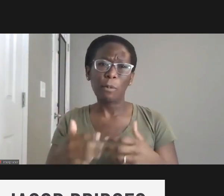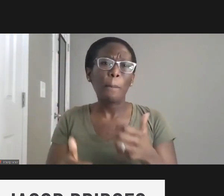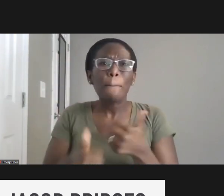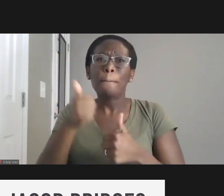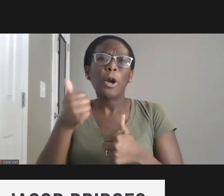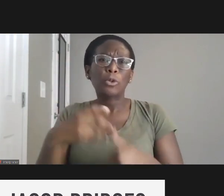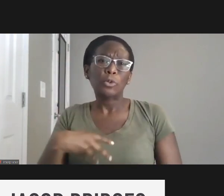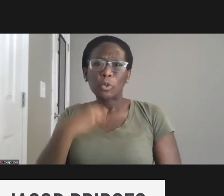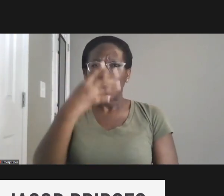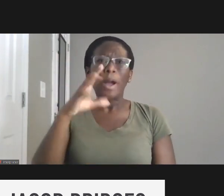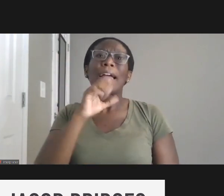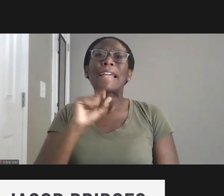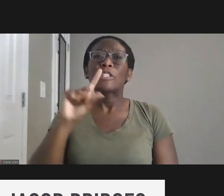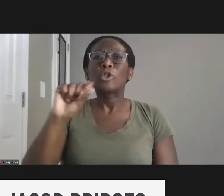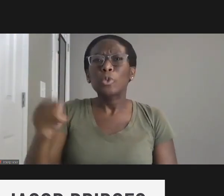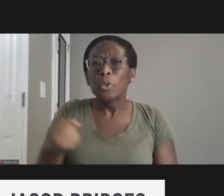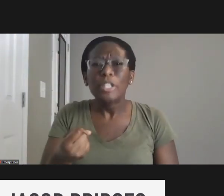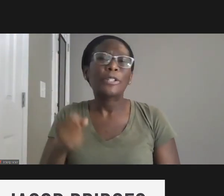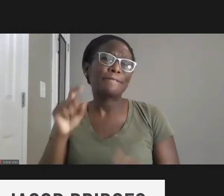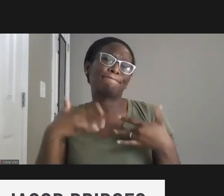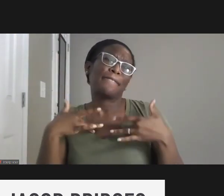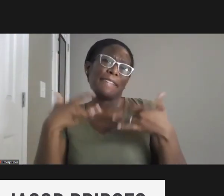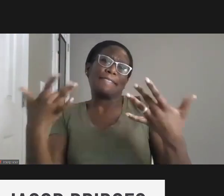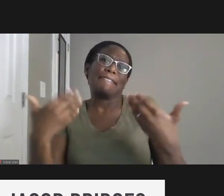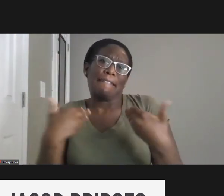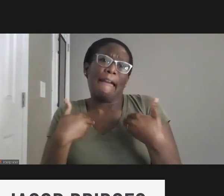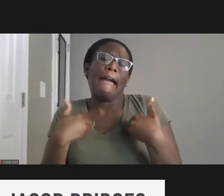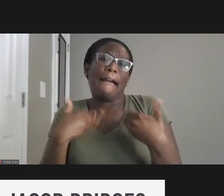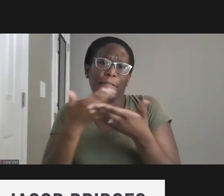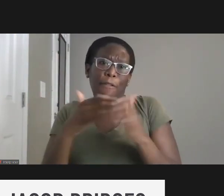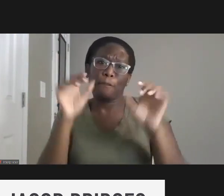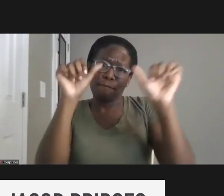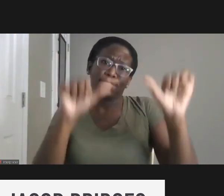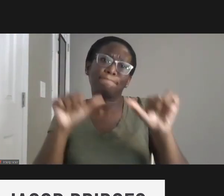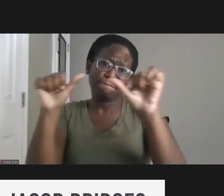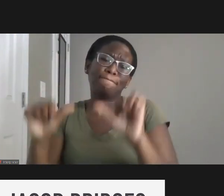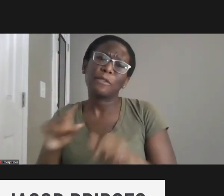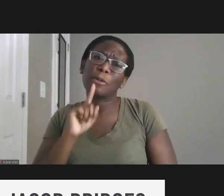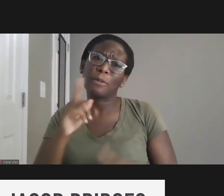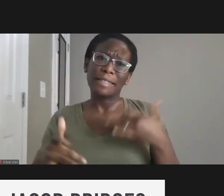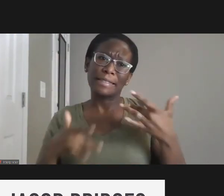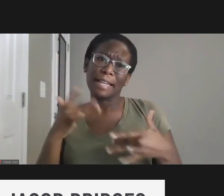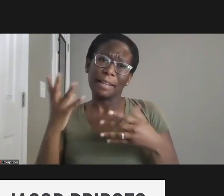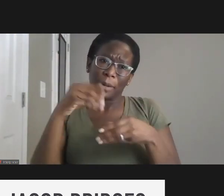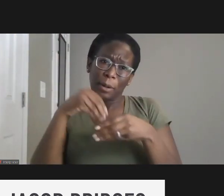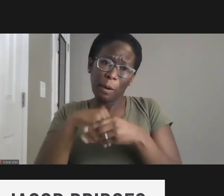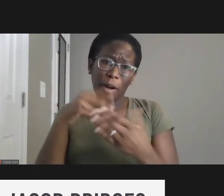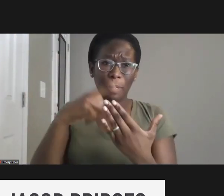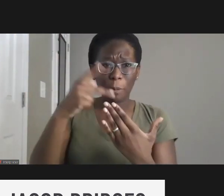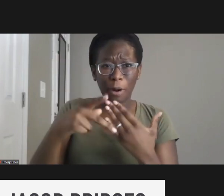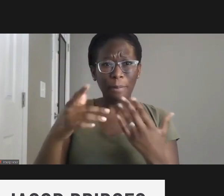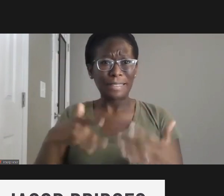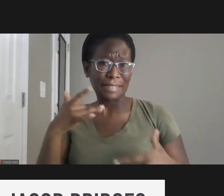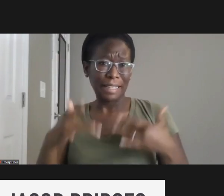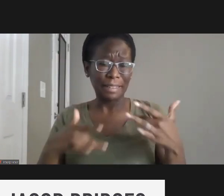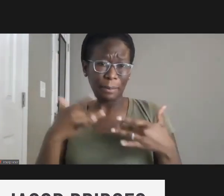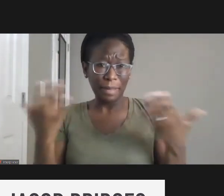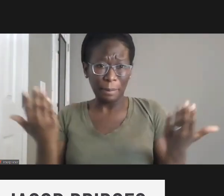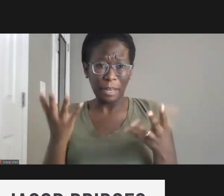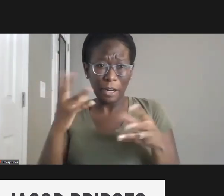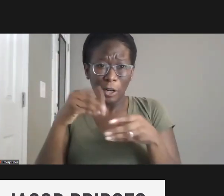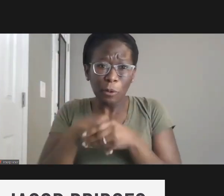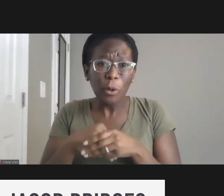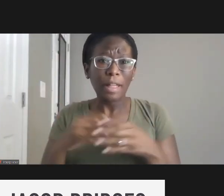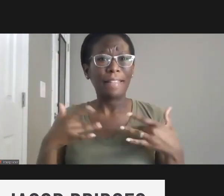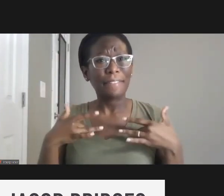so I'm really excited to be a part of this program. Really excited to be a part of this event,